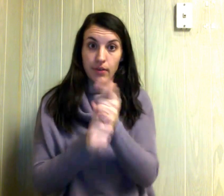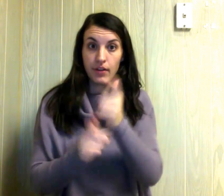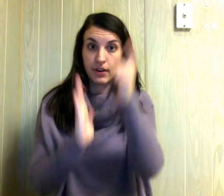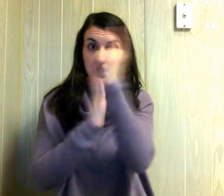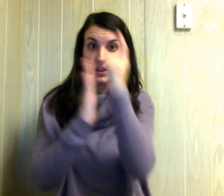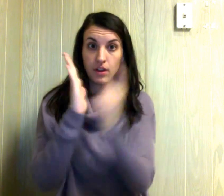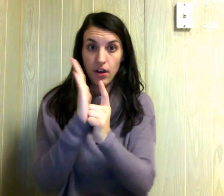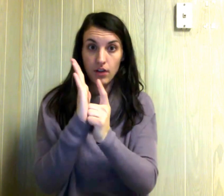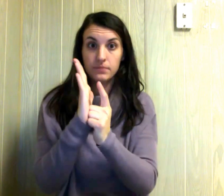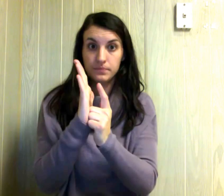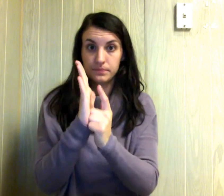Brother-in-law.